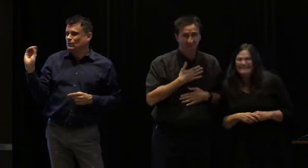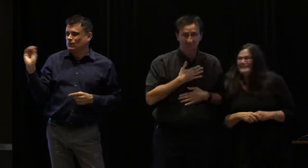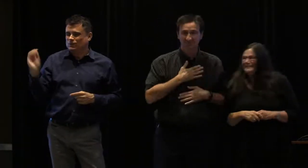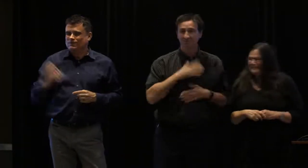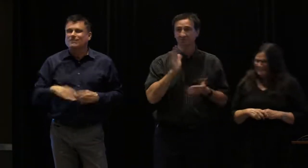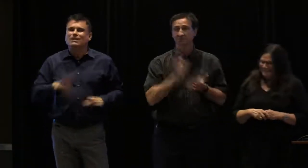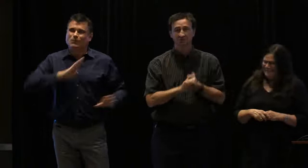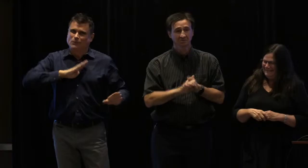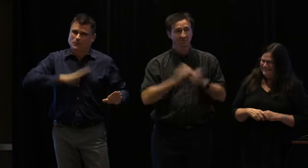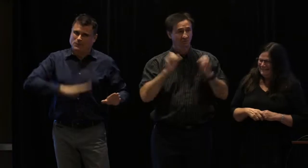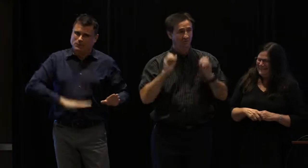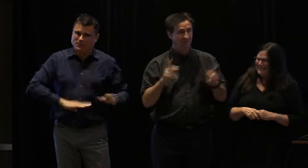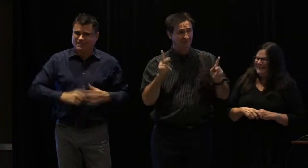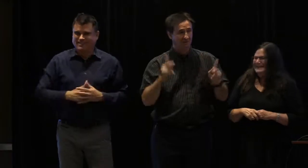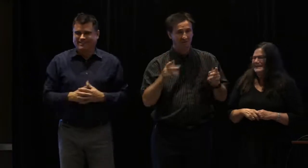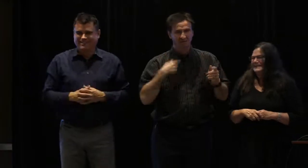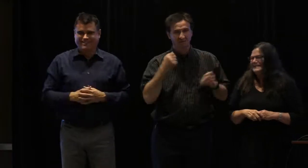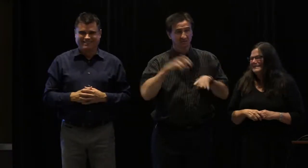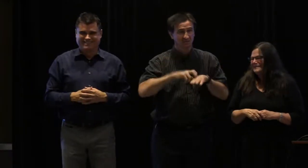gonna burst.